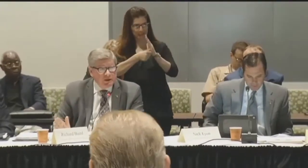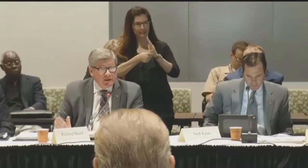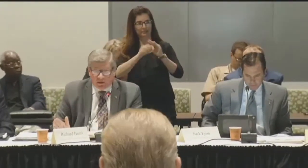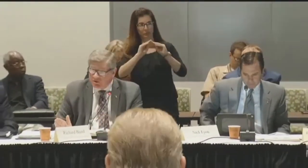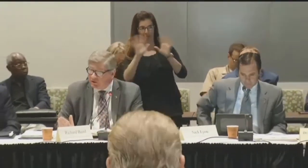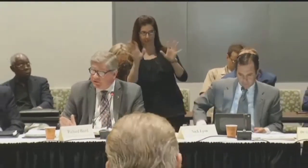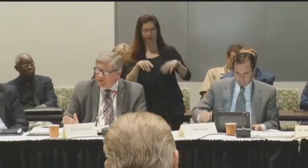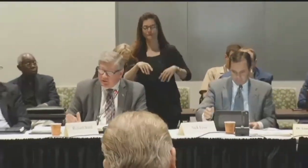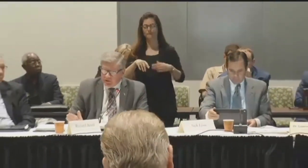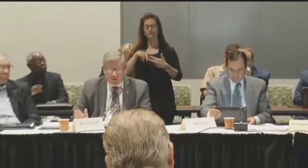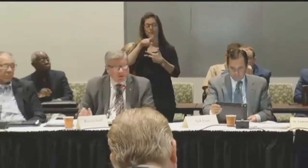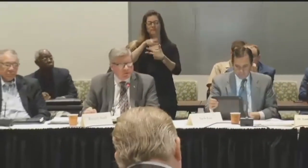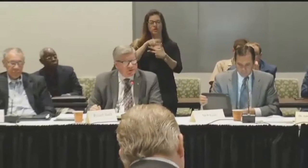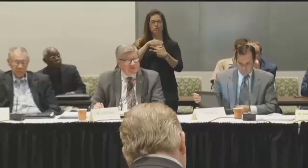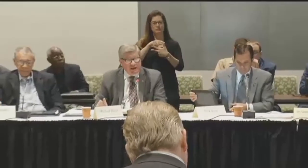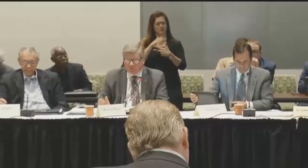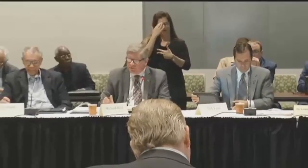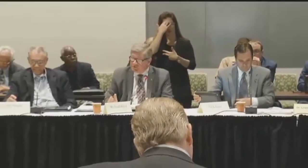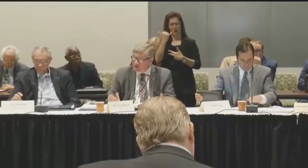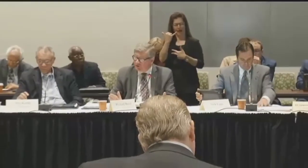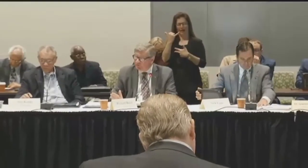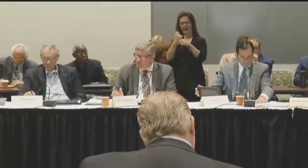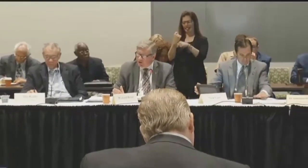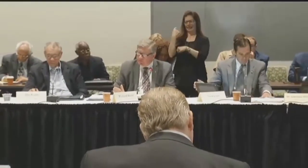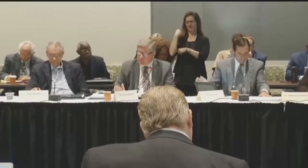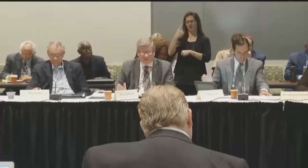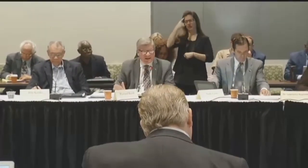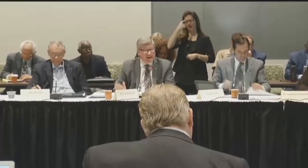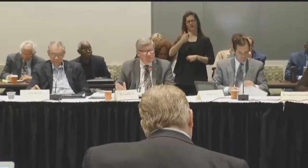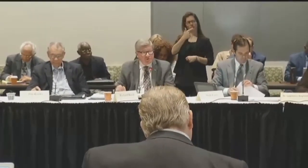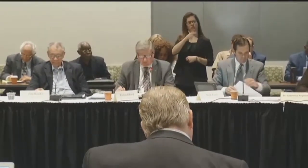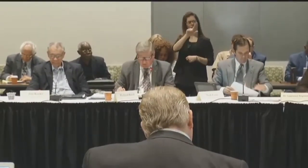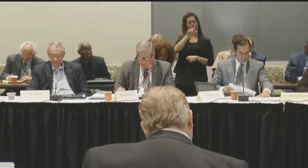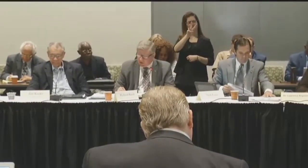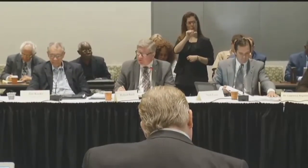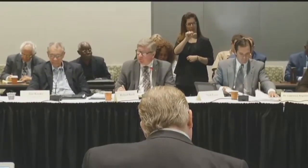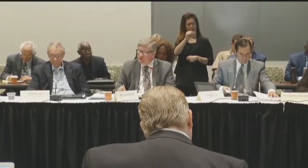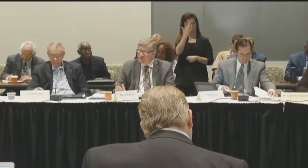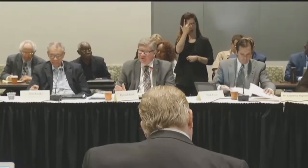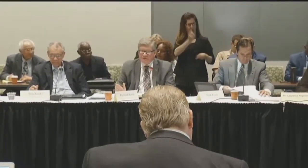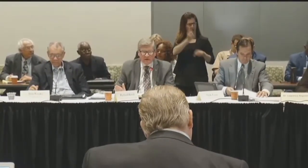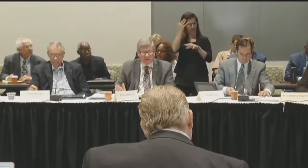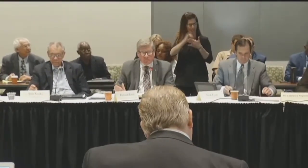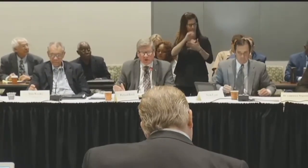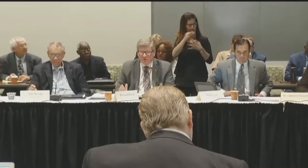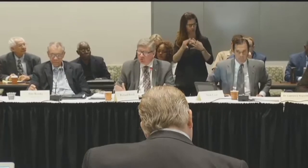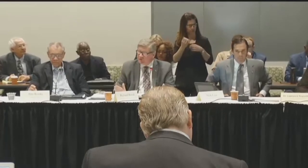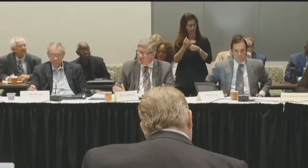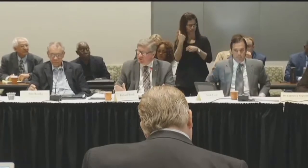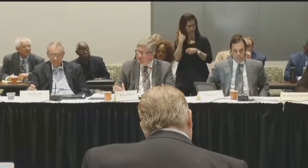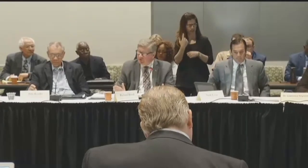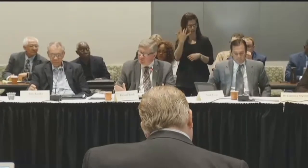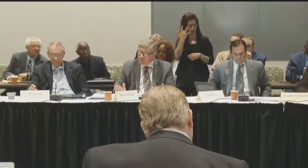did we initially think a year ago that staying with GLWA was not an option? And the reason is that we had